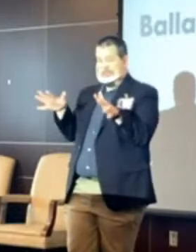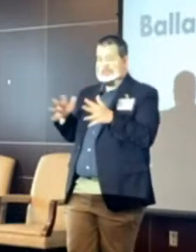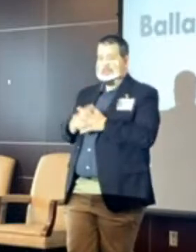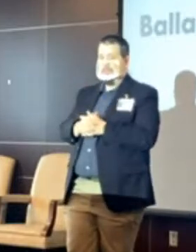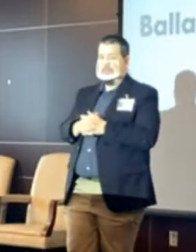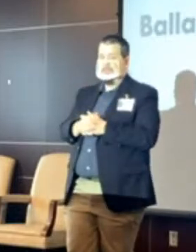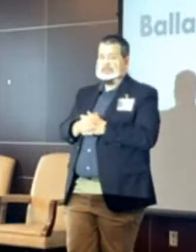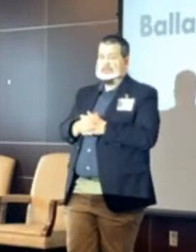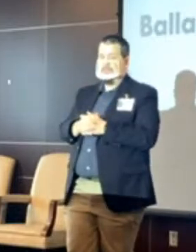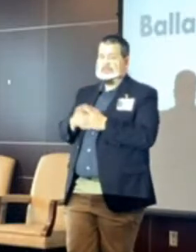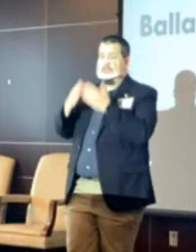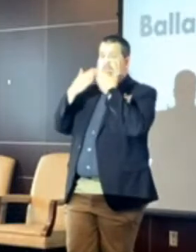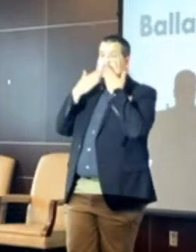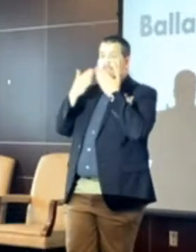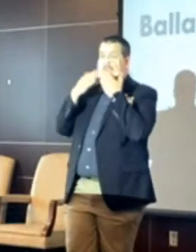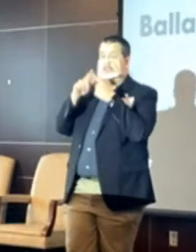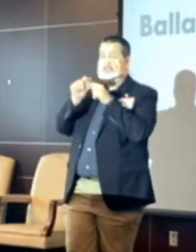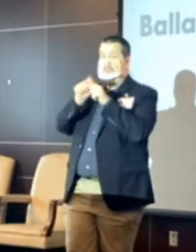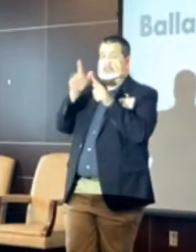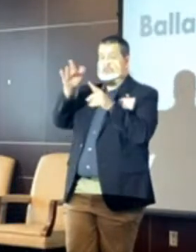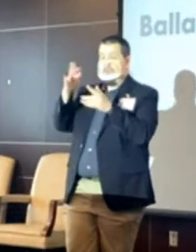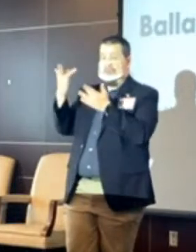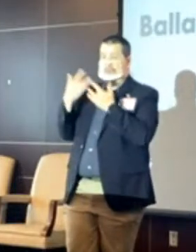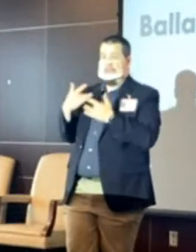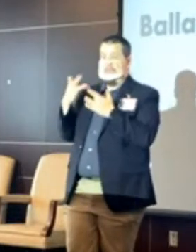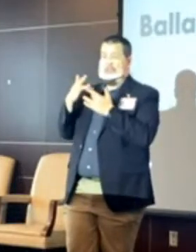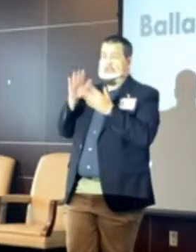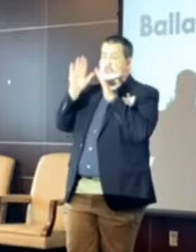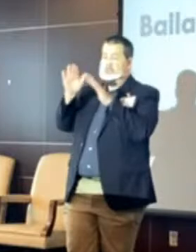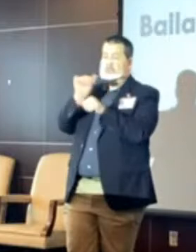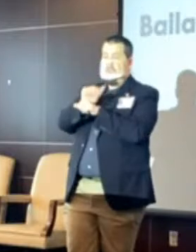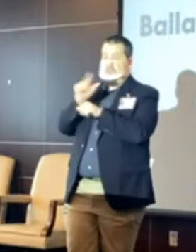region. So thank you to you all for your compassion